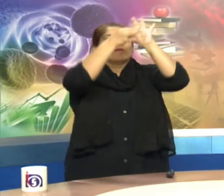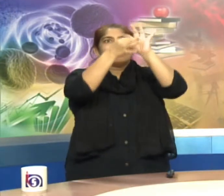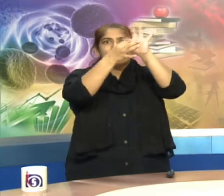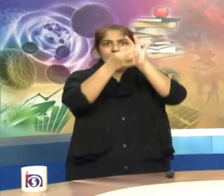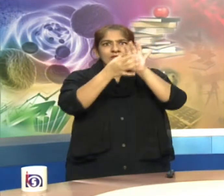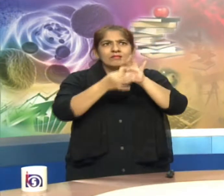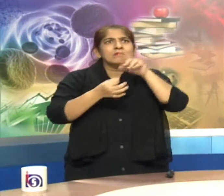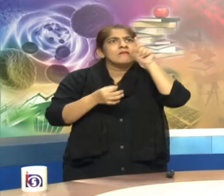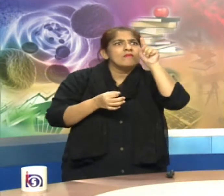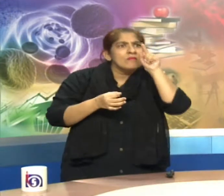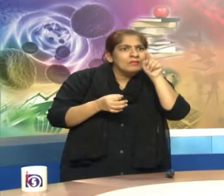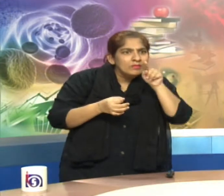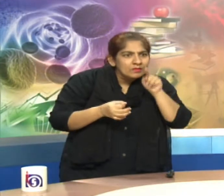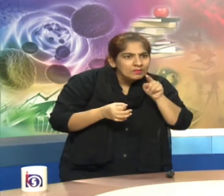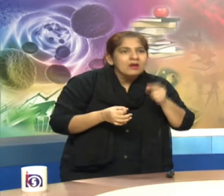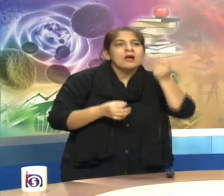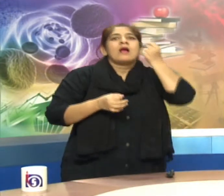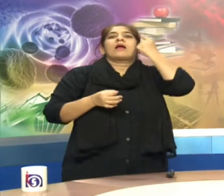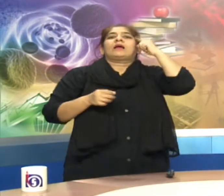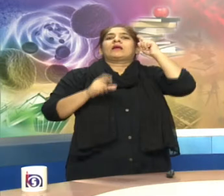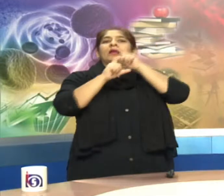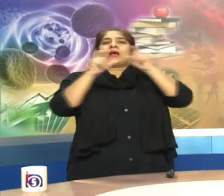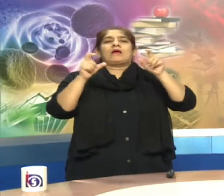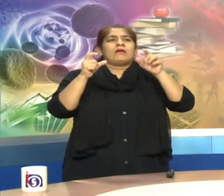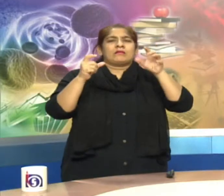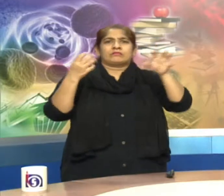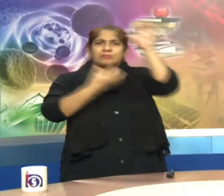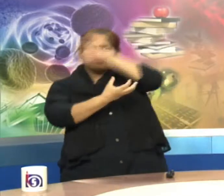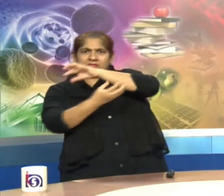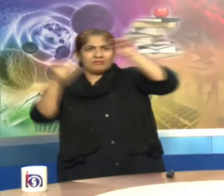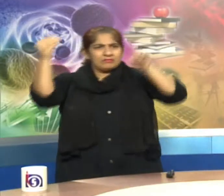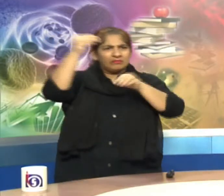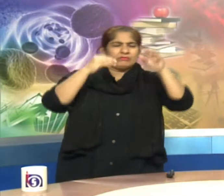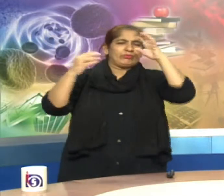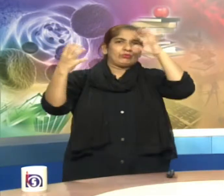Now we will understand the related